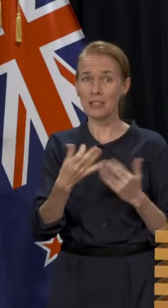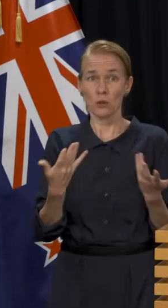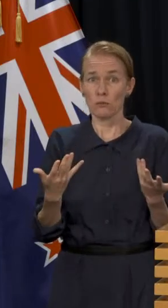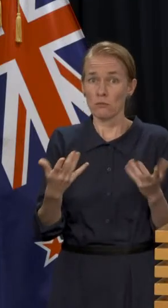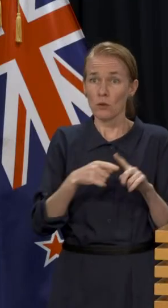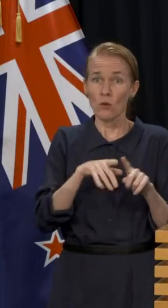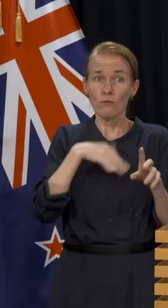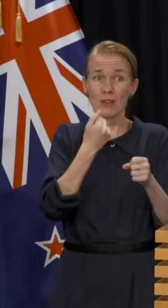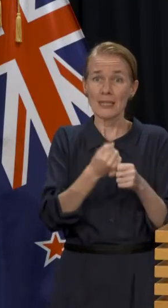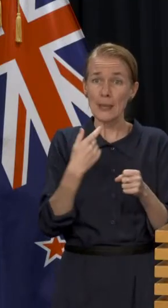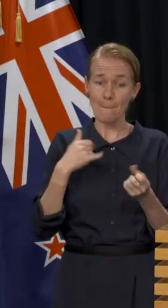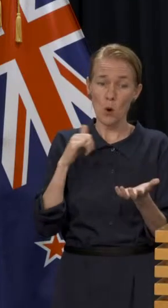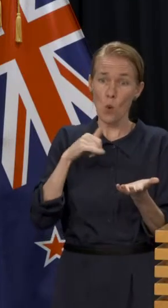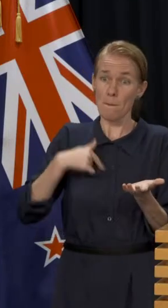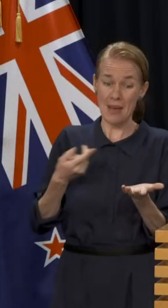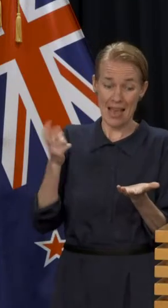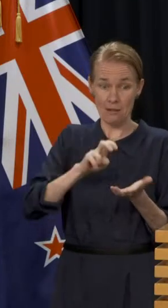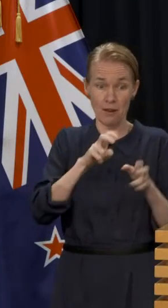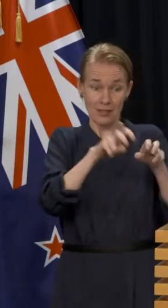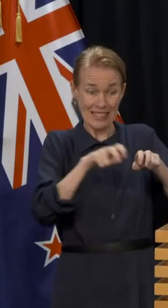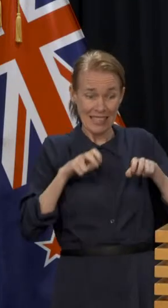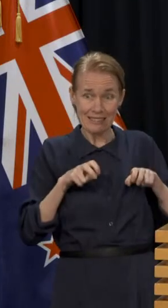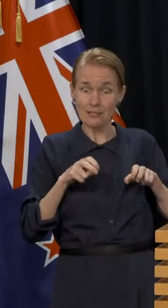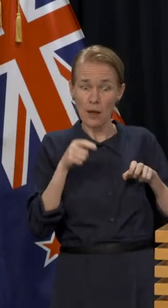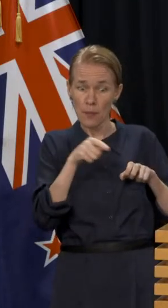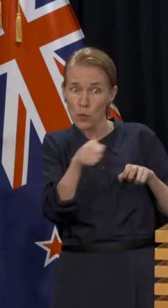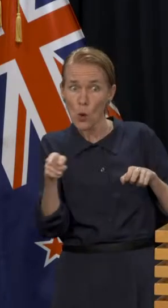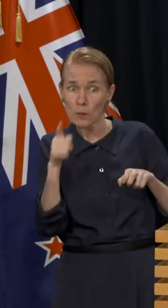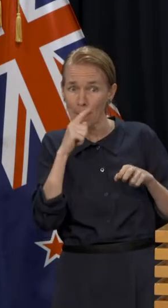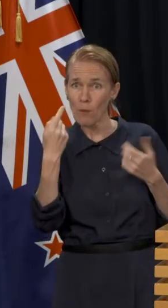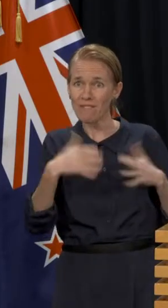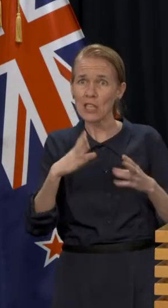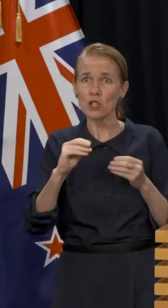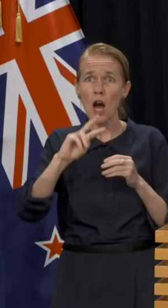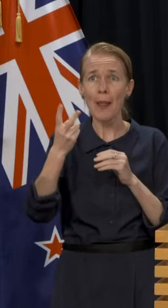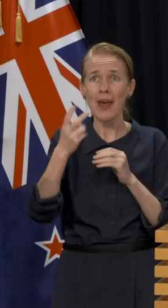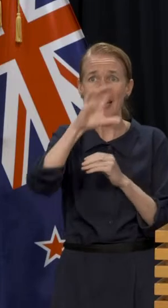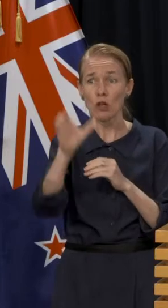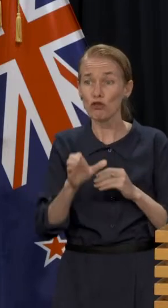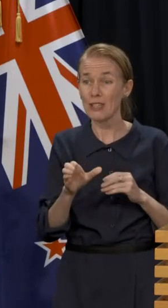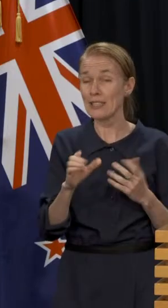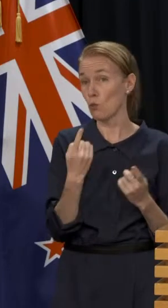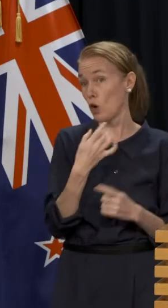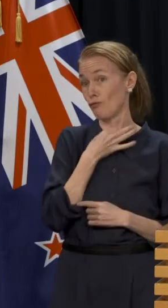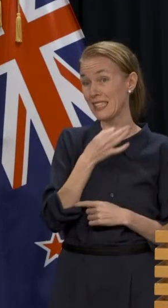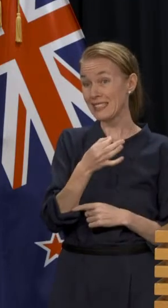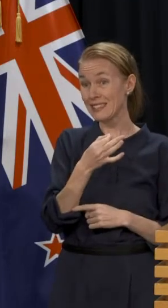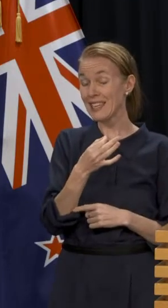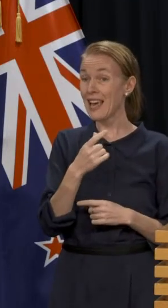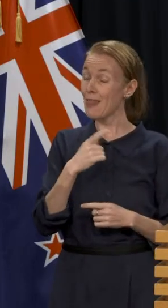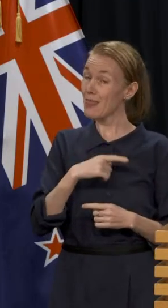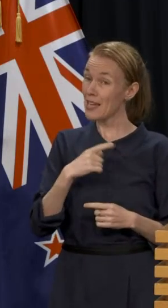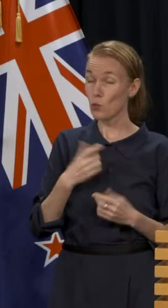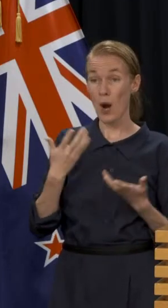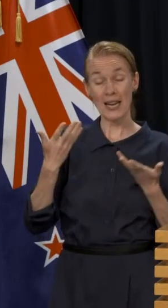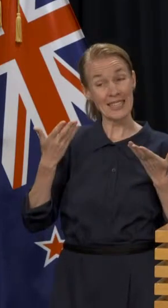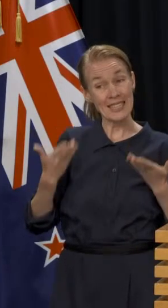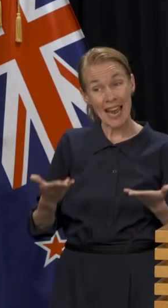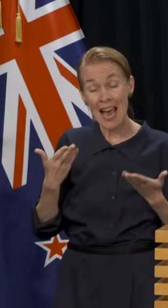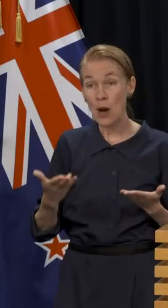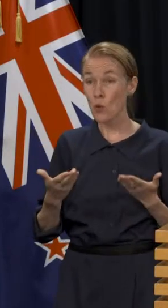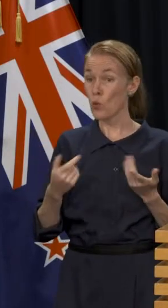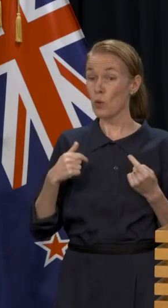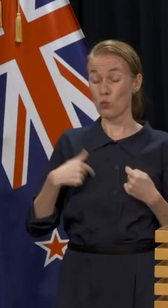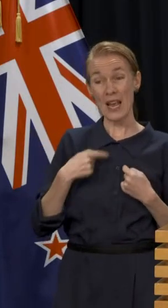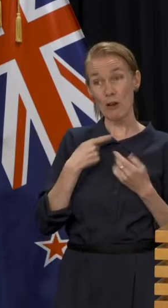parts of the world. That is unavoidable. That is one of the consequences of travelling internationally, and it's one of the reasons why, even if you're only away